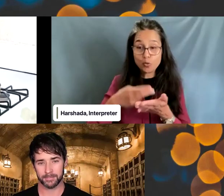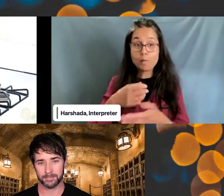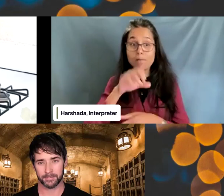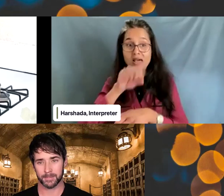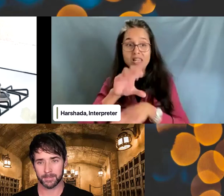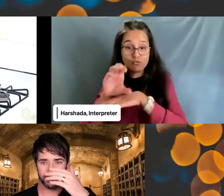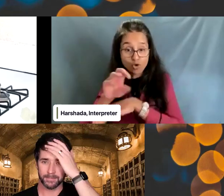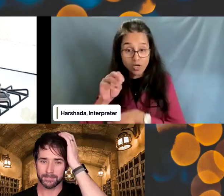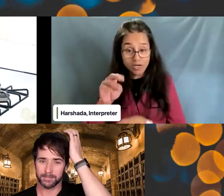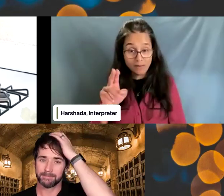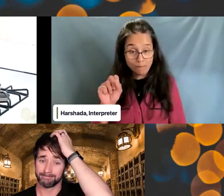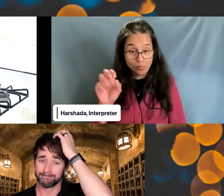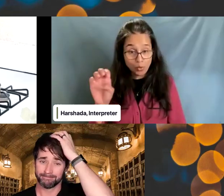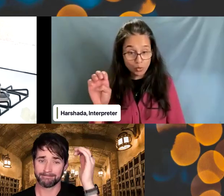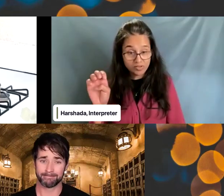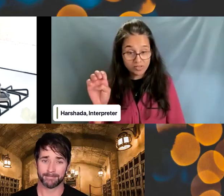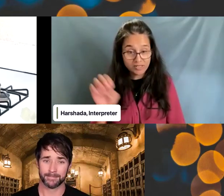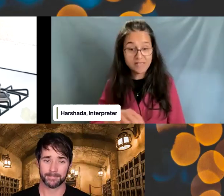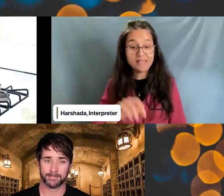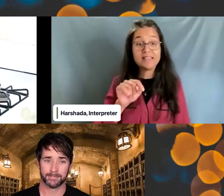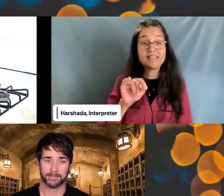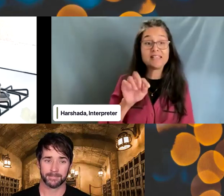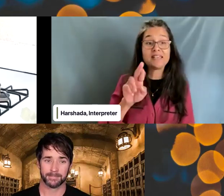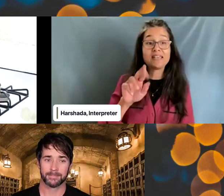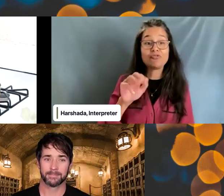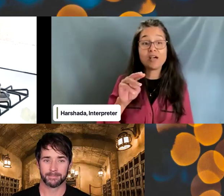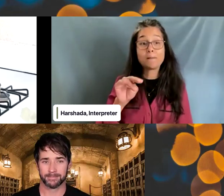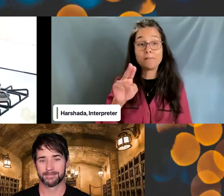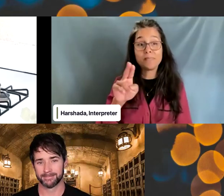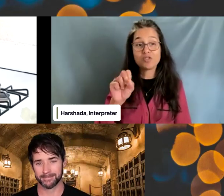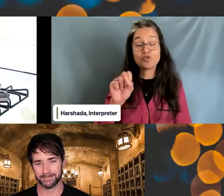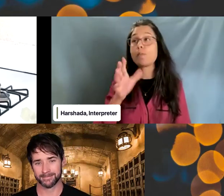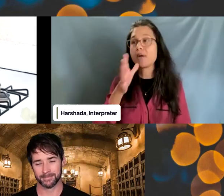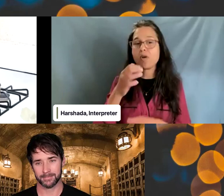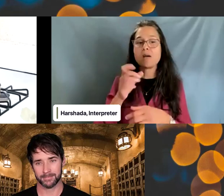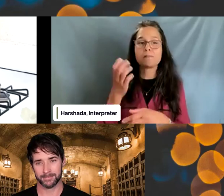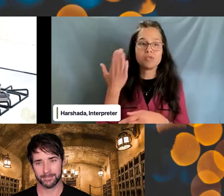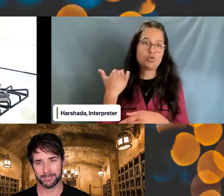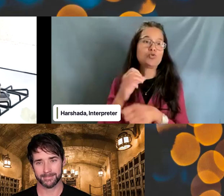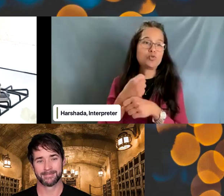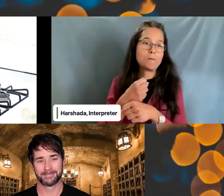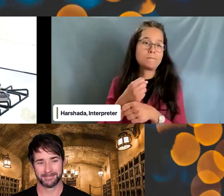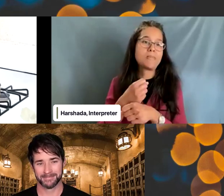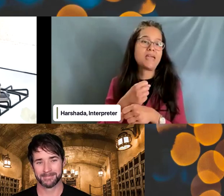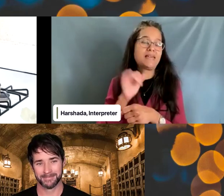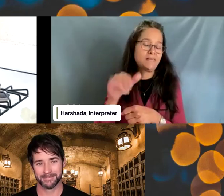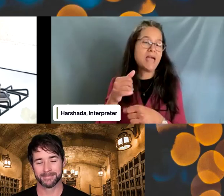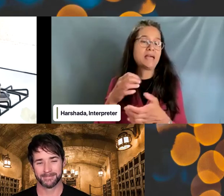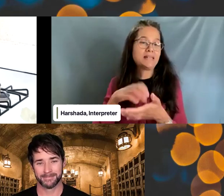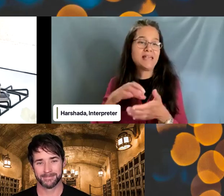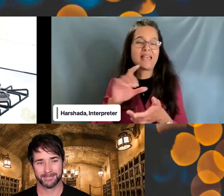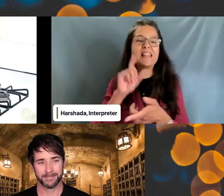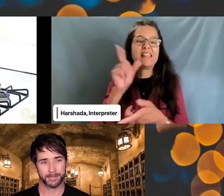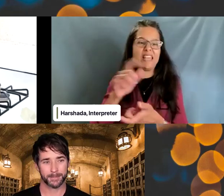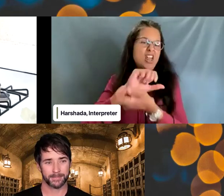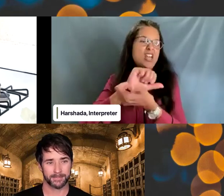My mom used to make a chocolate and coffee cake, which I then modified to make the Samba cake, which is on my YouTube channel. And